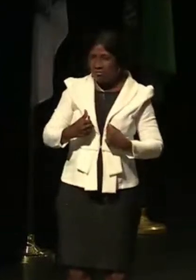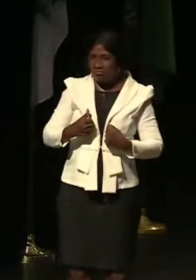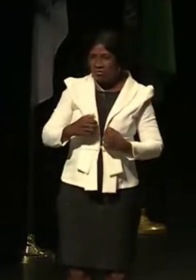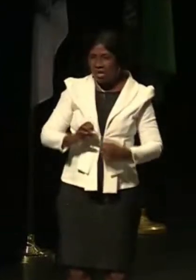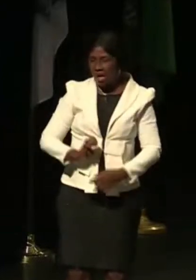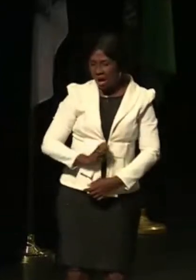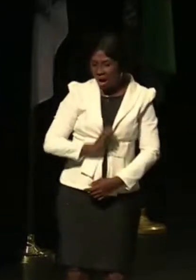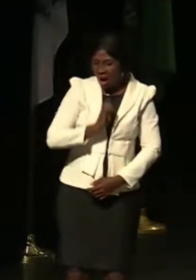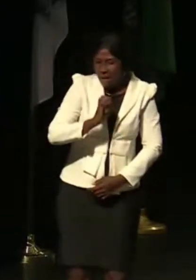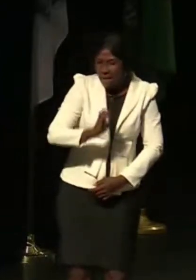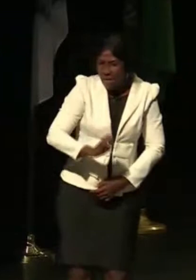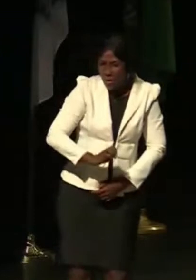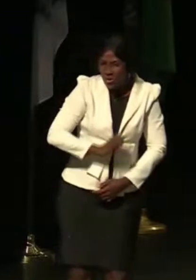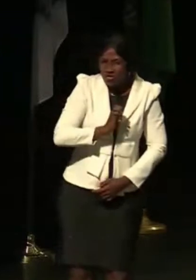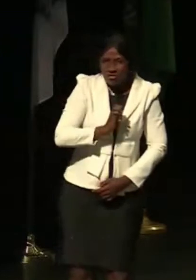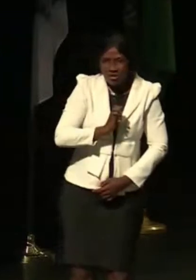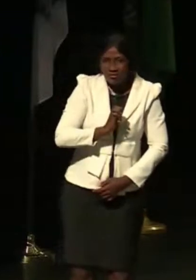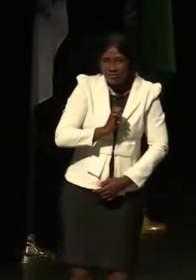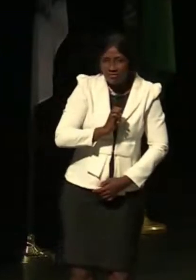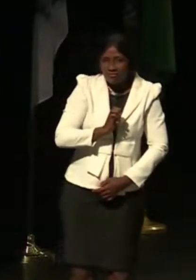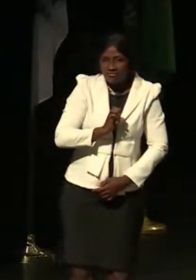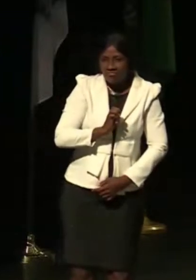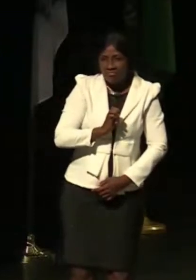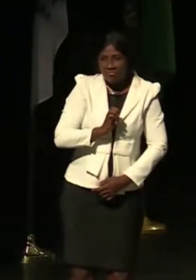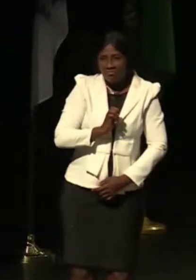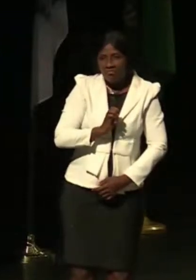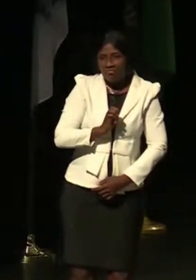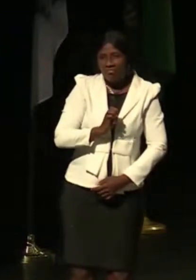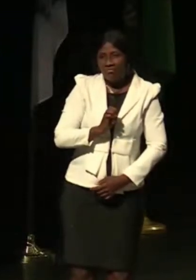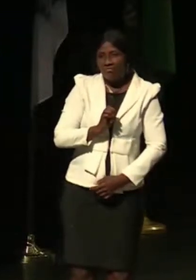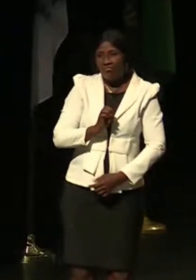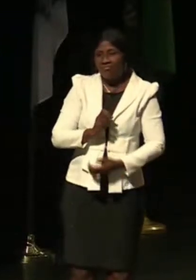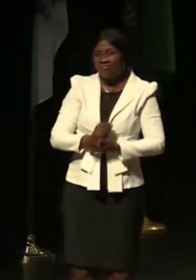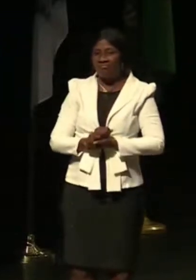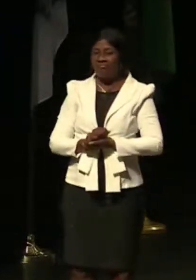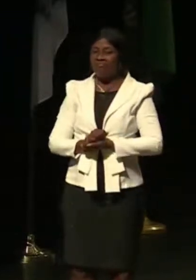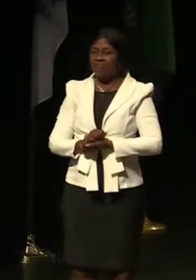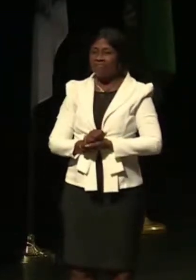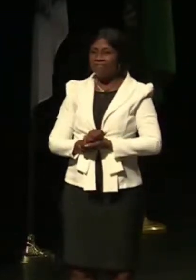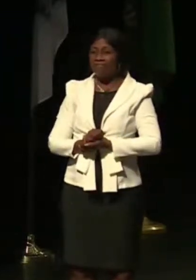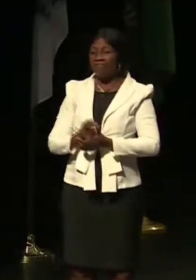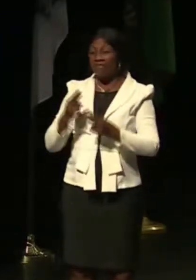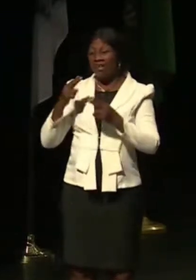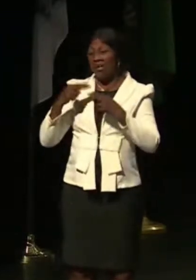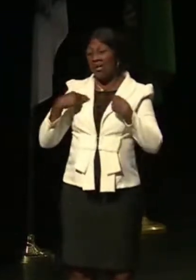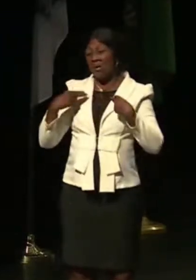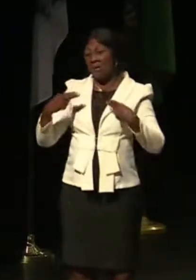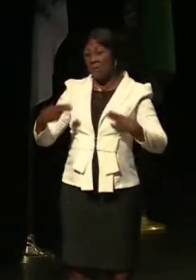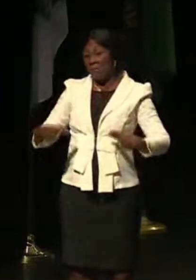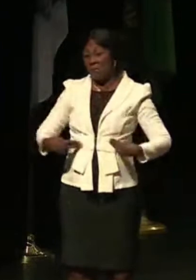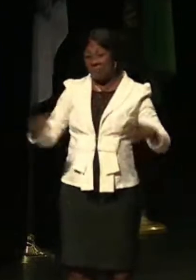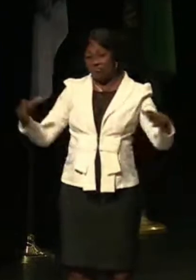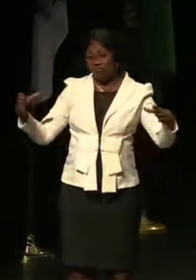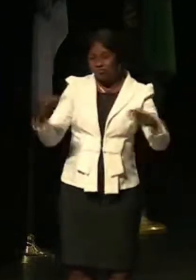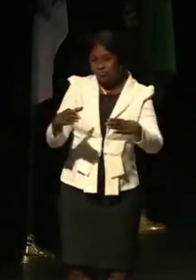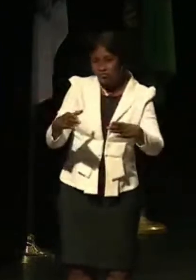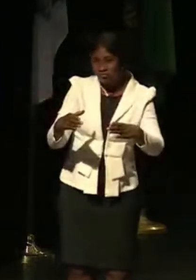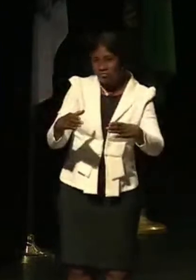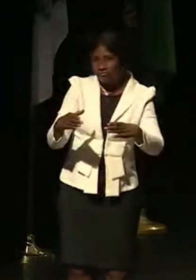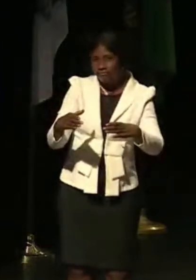most important that makes us most human. The future of humanity is at stake from all these big